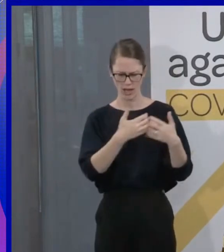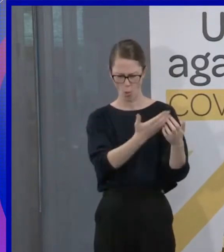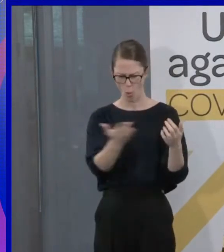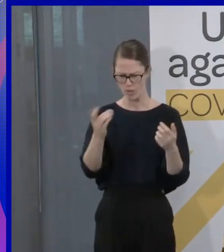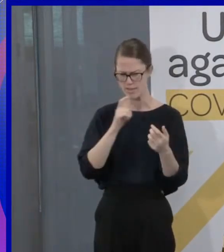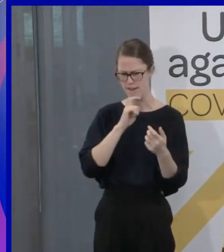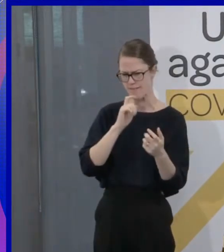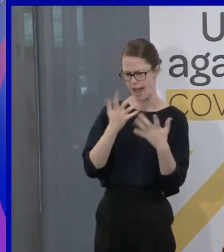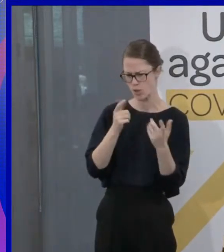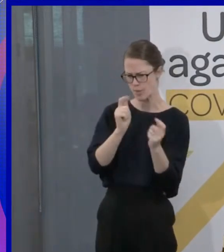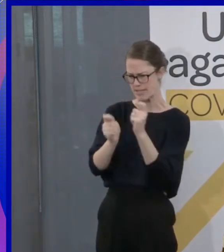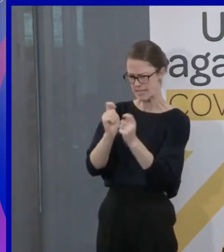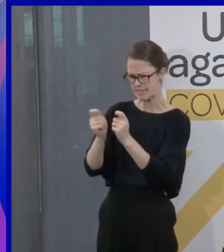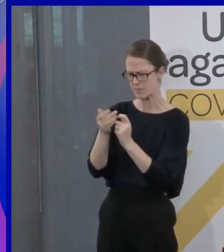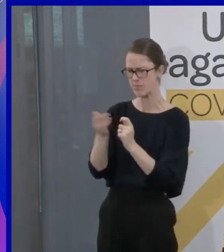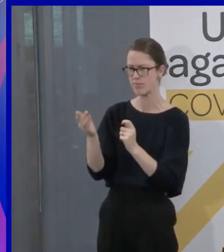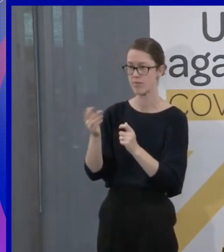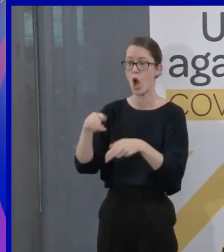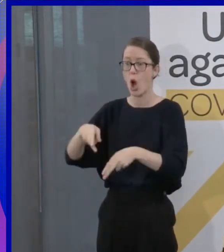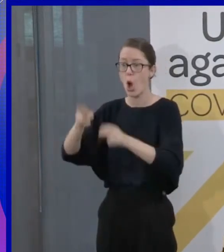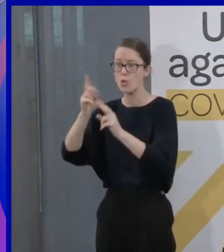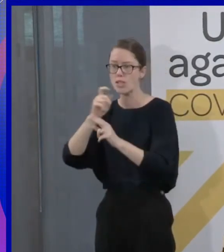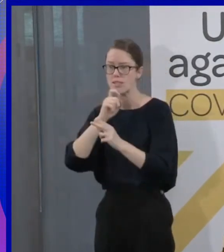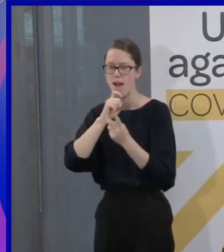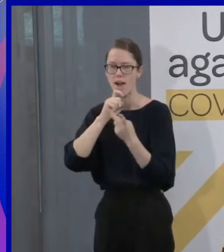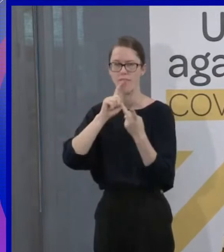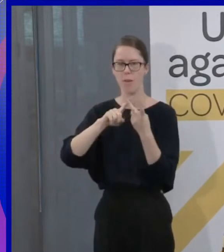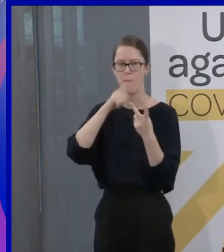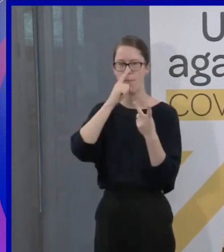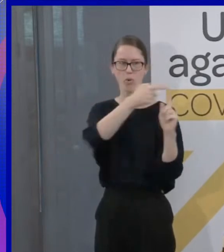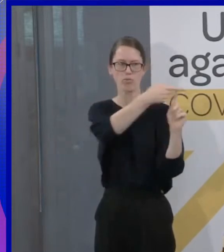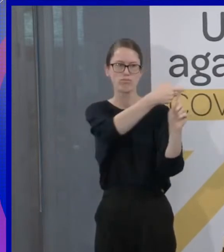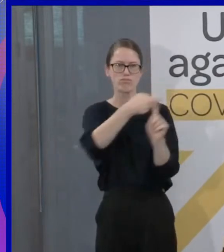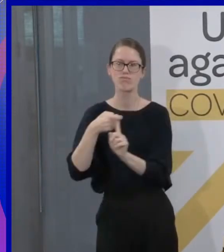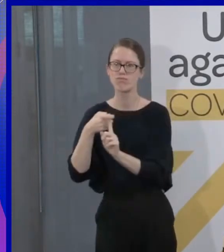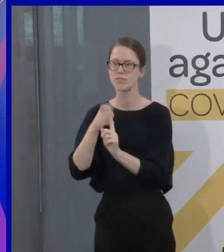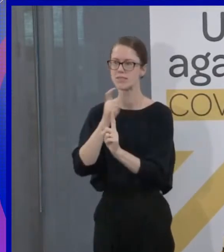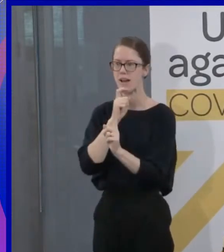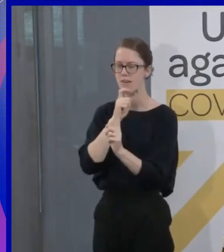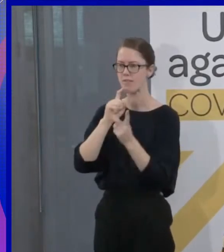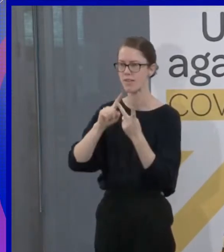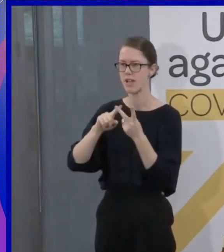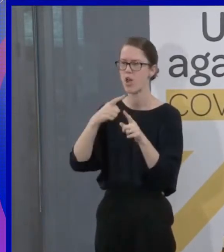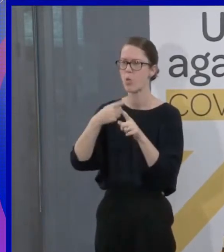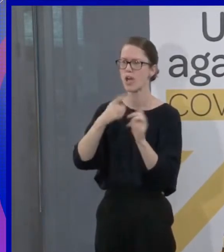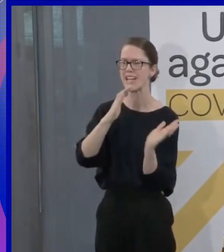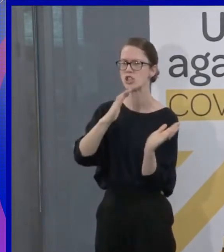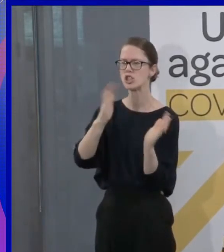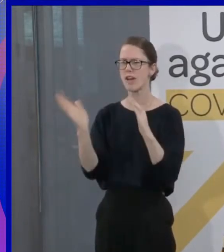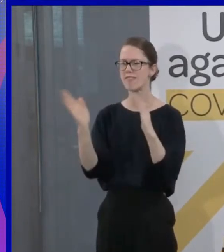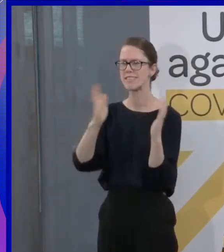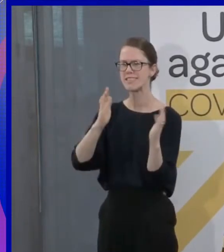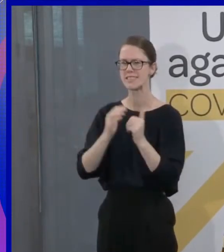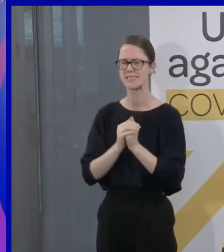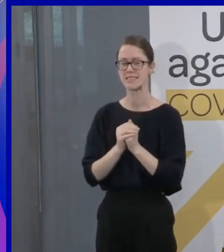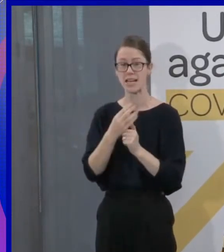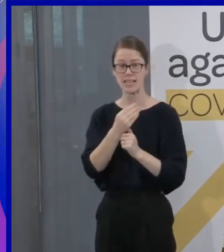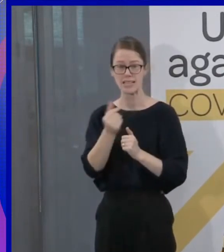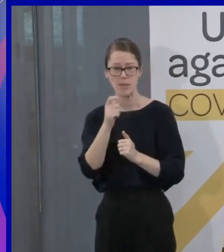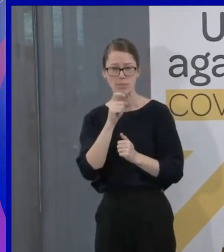were tested, including the hotel staff as well as those on secondment, remembering that they are working shifts. Some of those staff were also